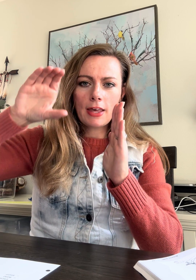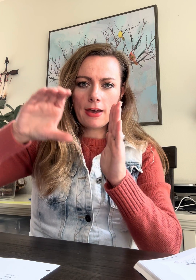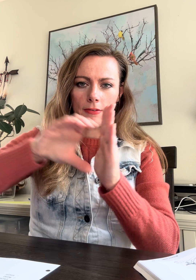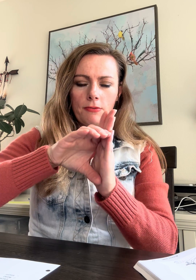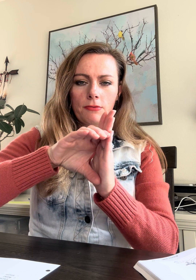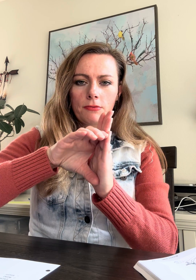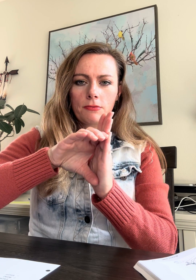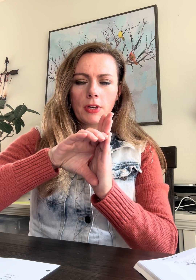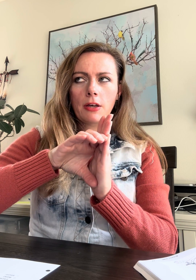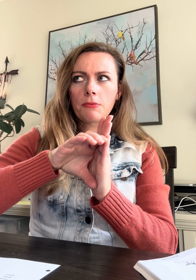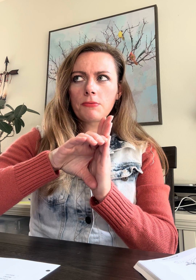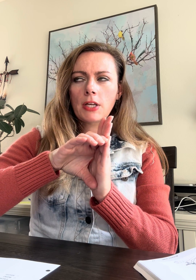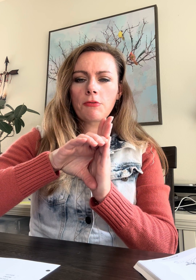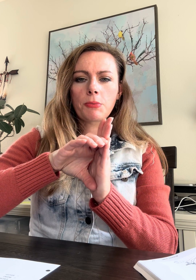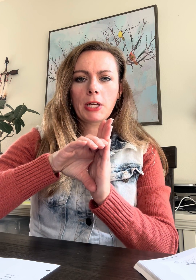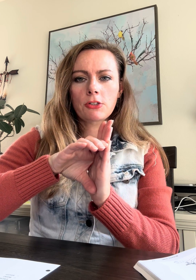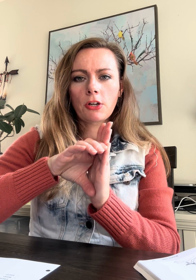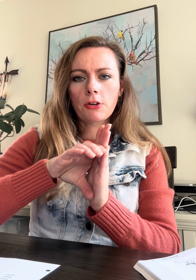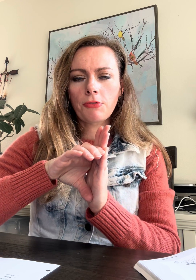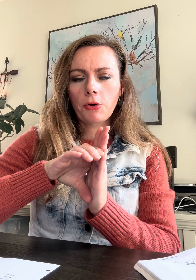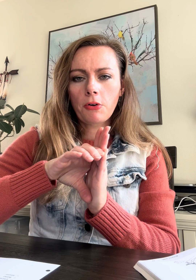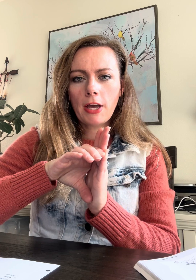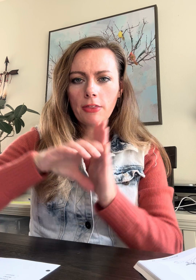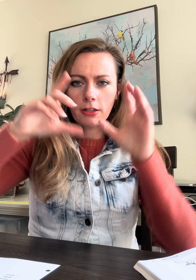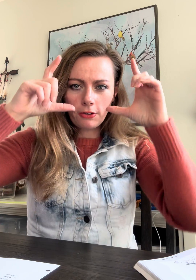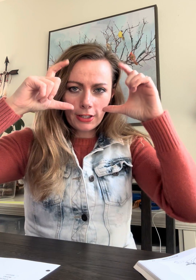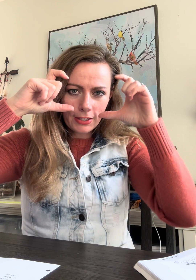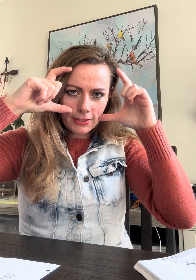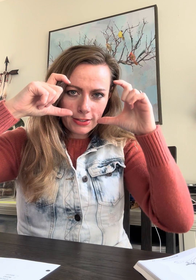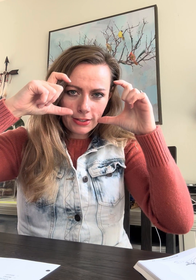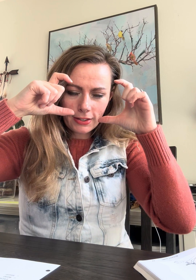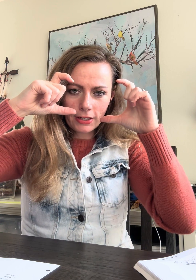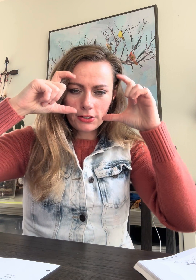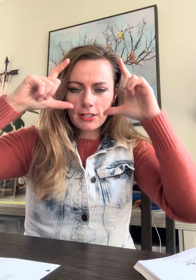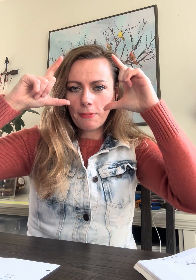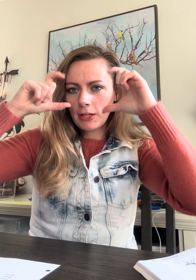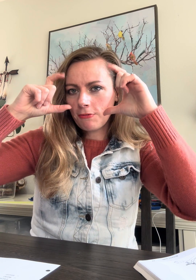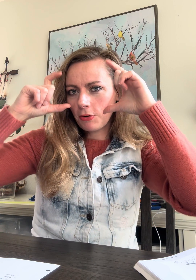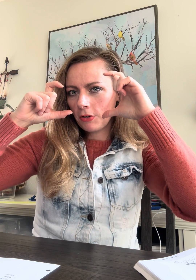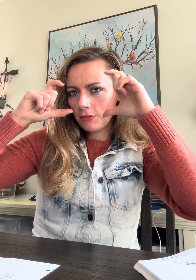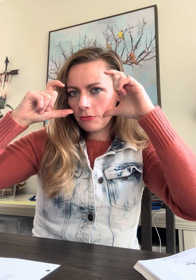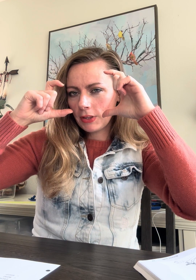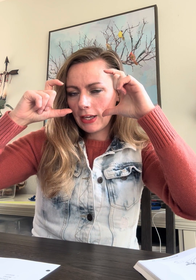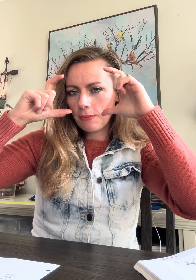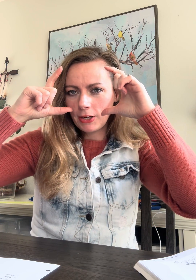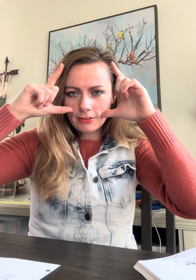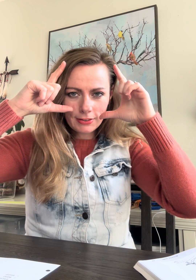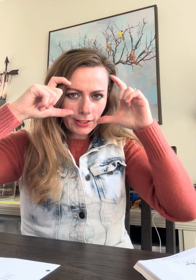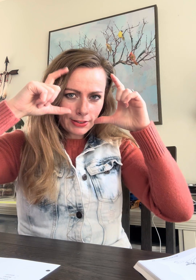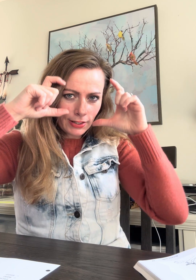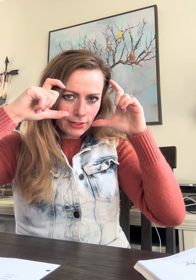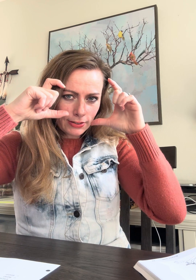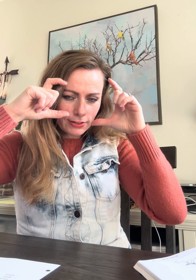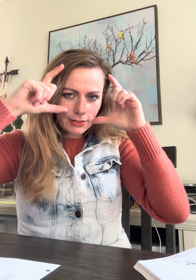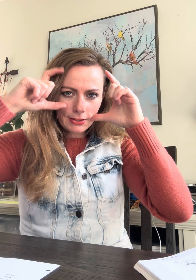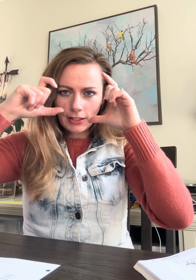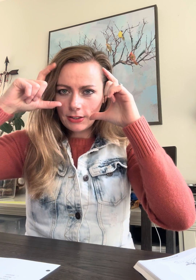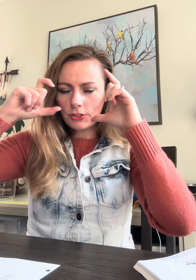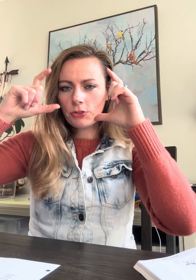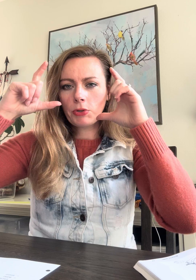that sign for picture or photo and then go like this, like you're snapping a photo with the camera. Or just with